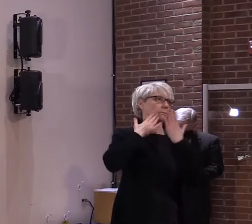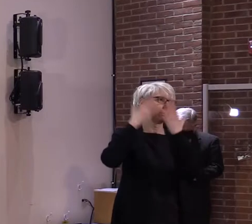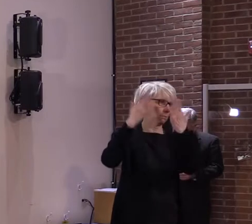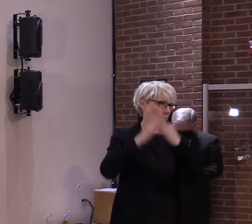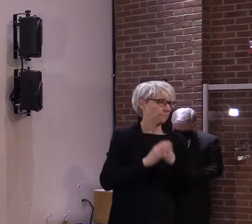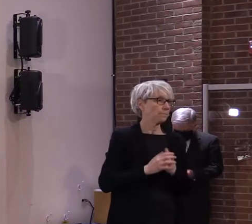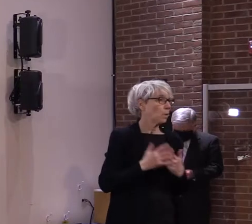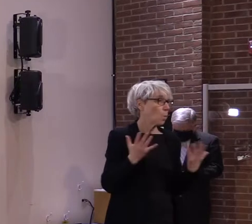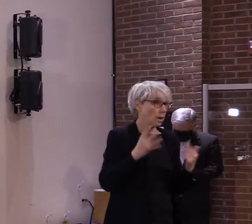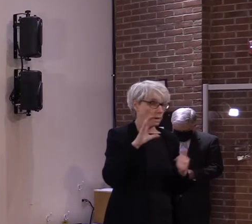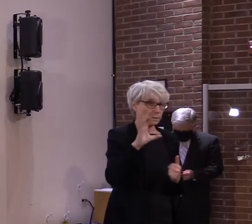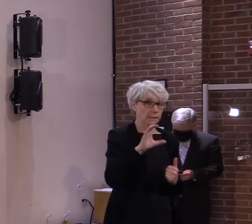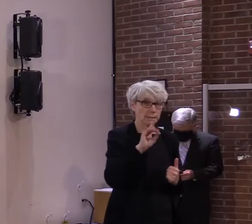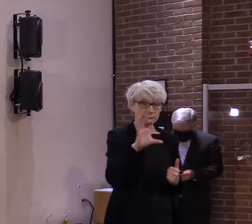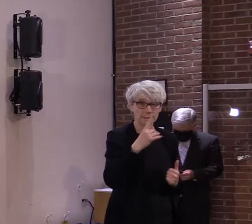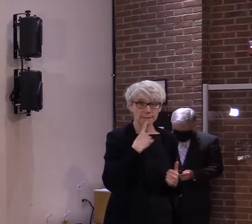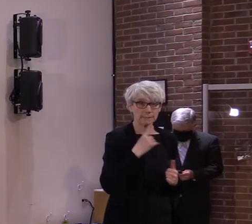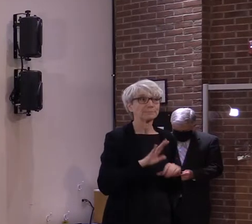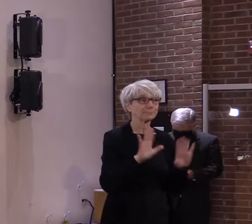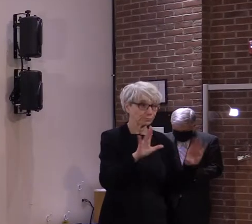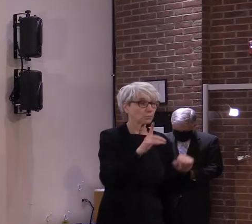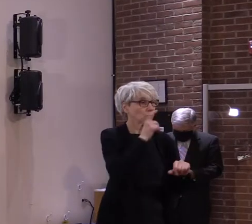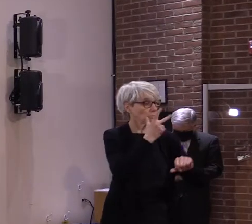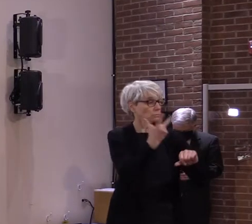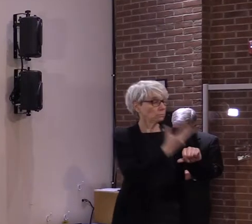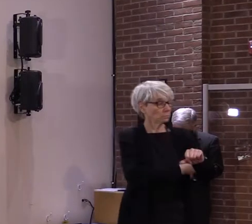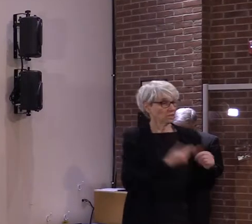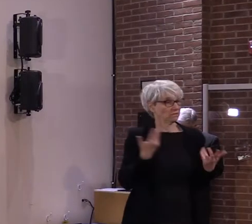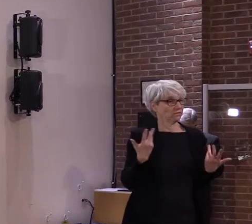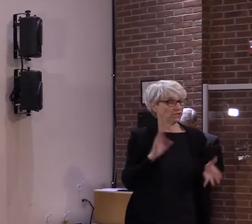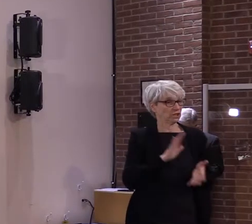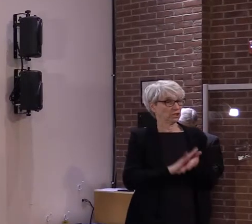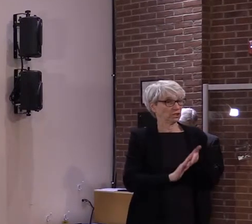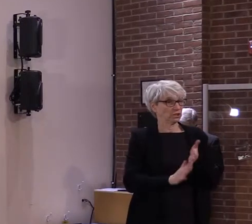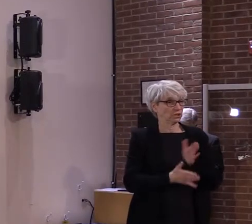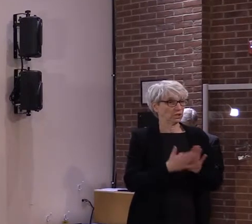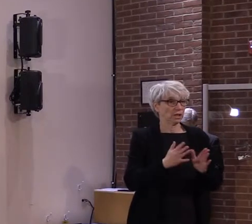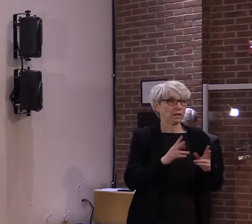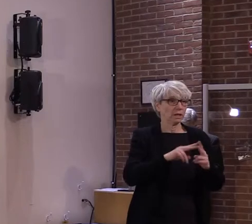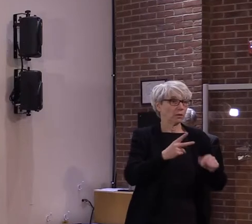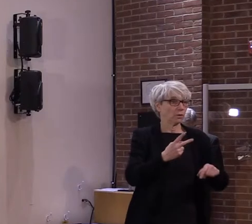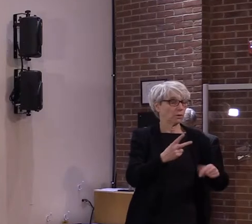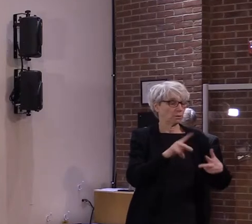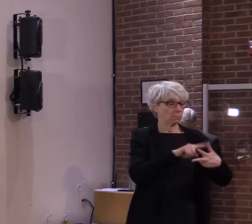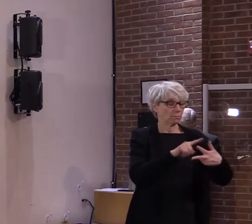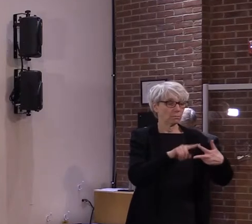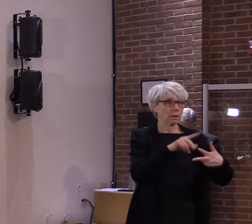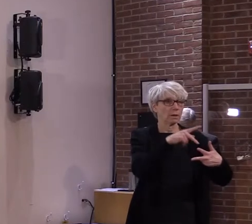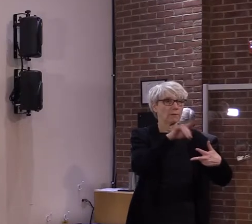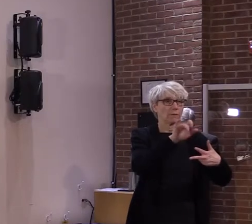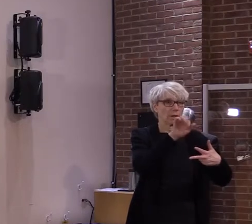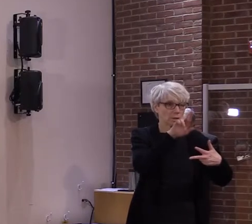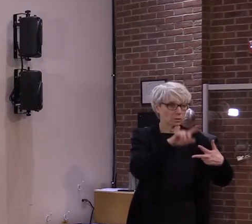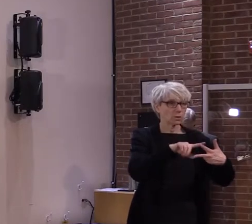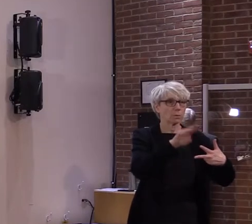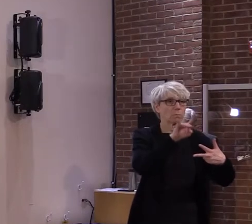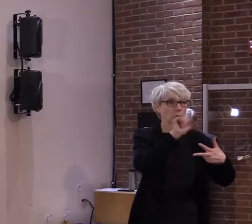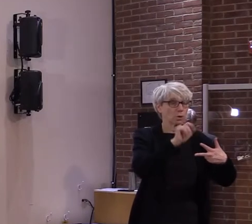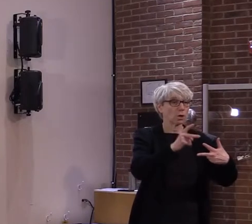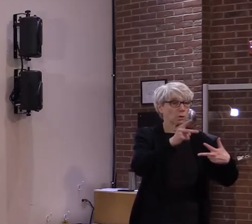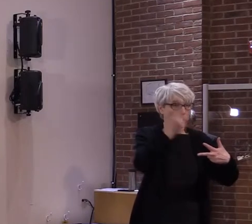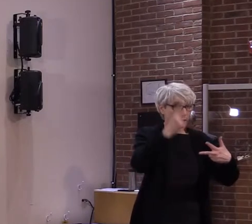points. People who are fully vaccinated with an FDA-authorized vaccine can travel safely within the United